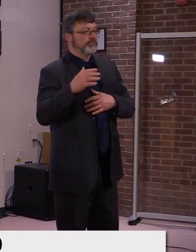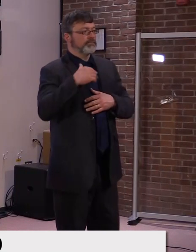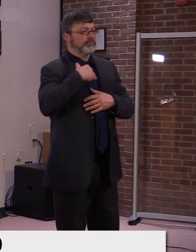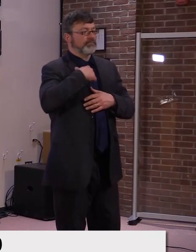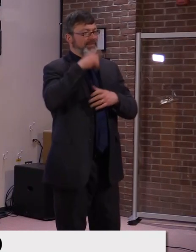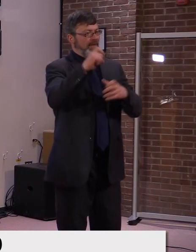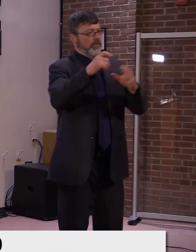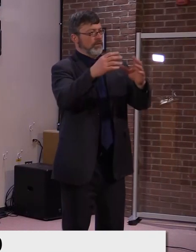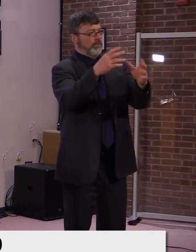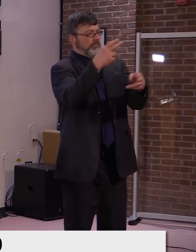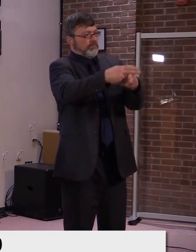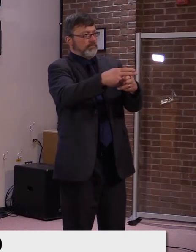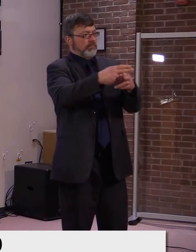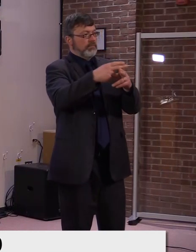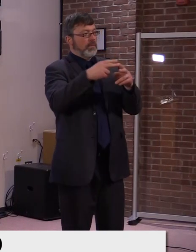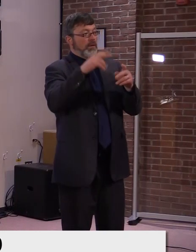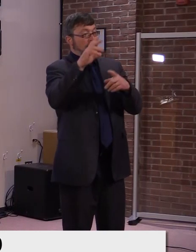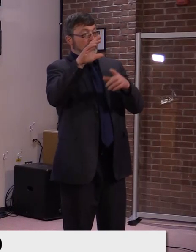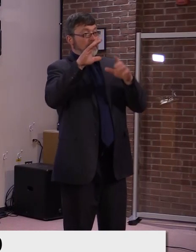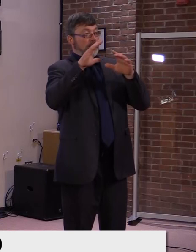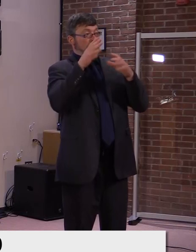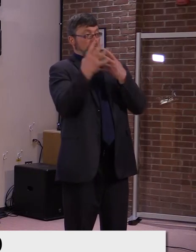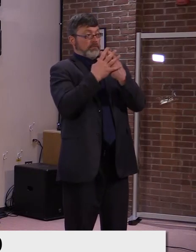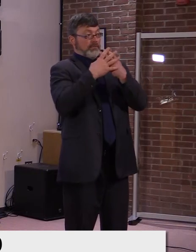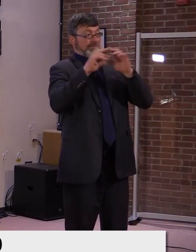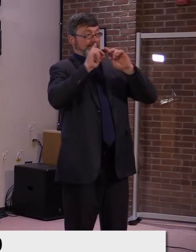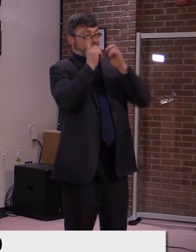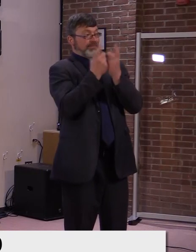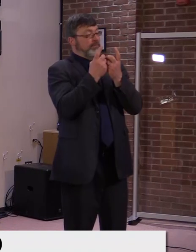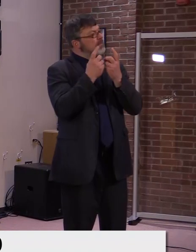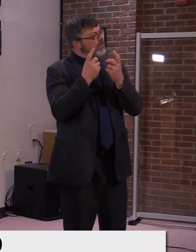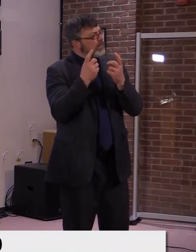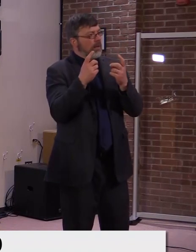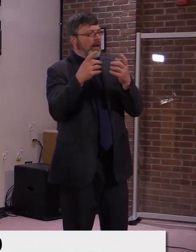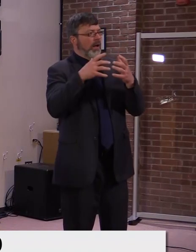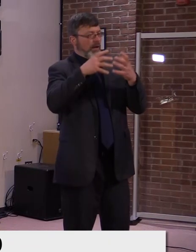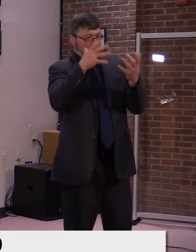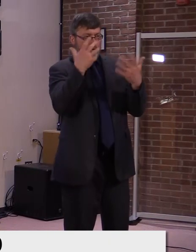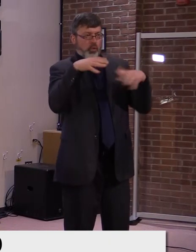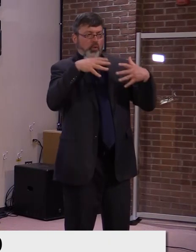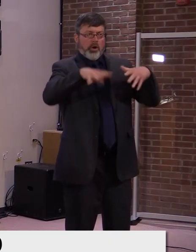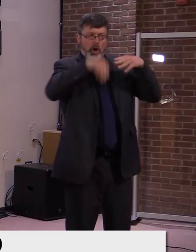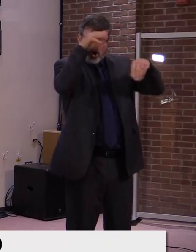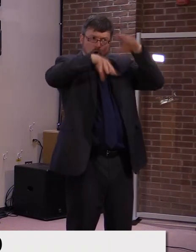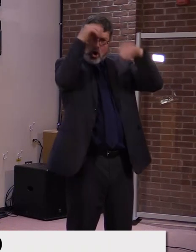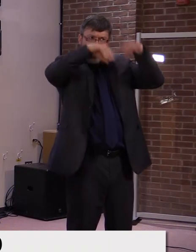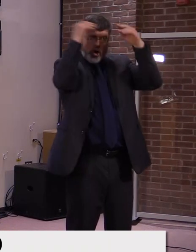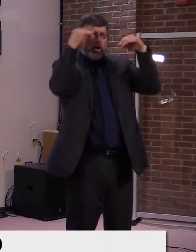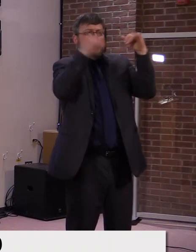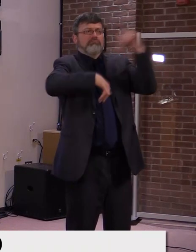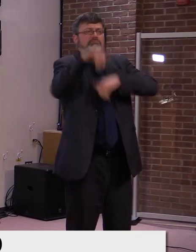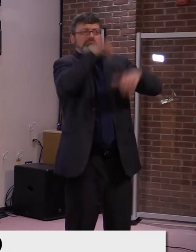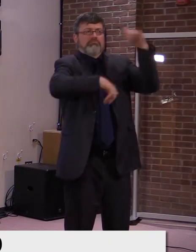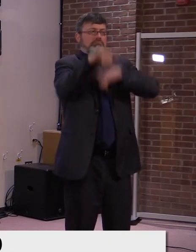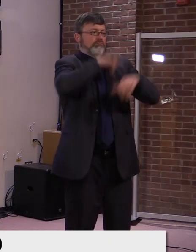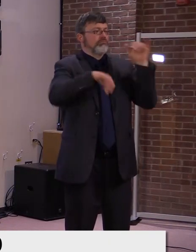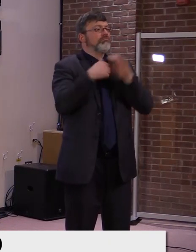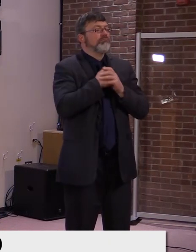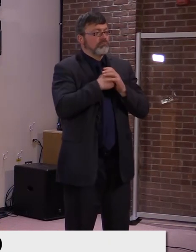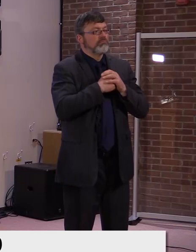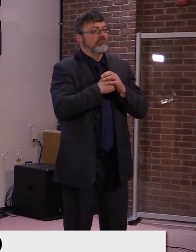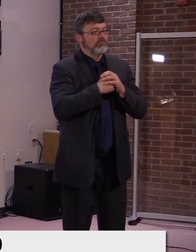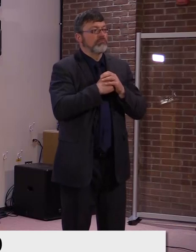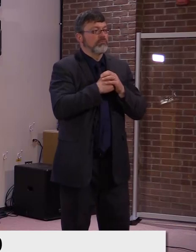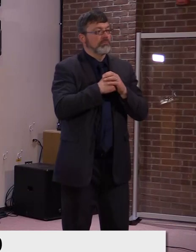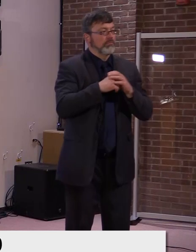for is they've learned a lot through this pandemic, and the aspect of moving people